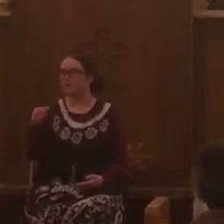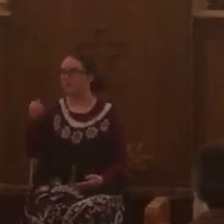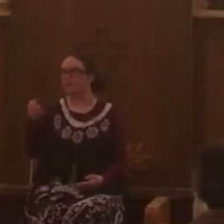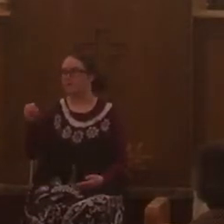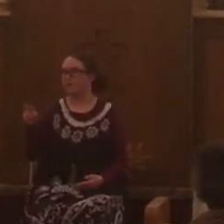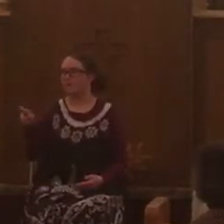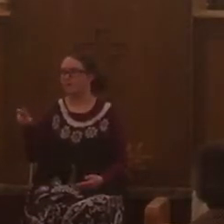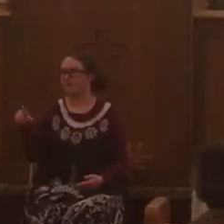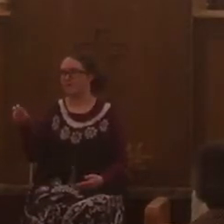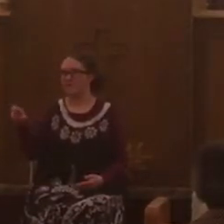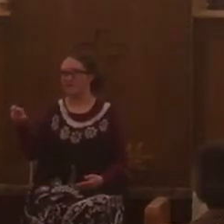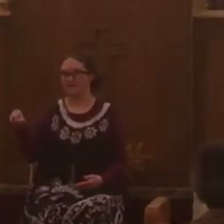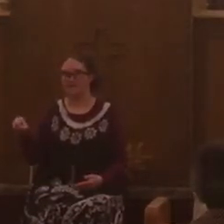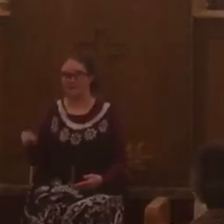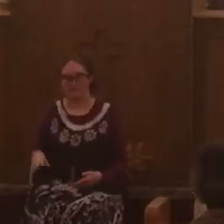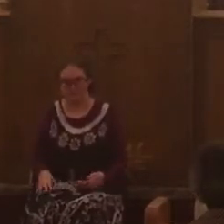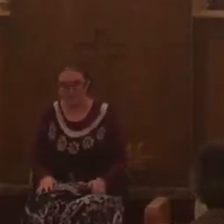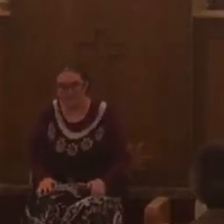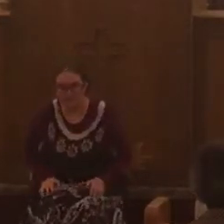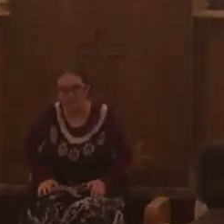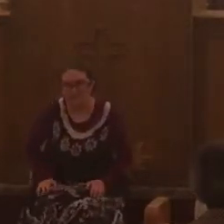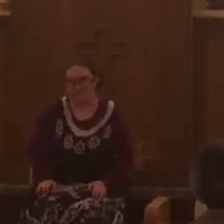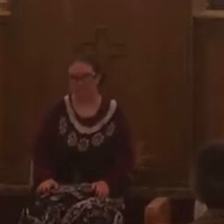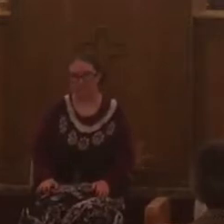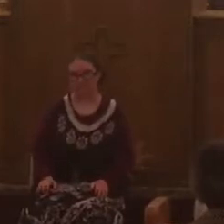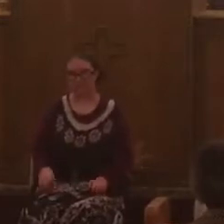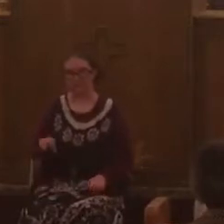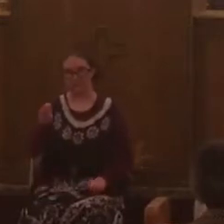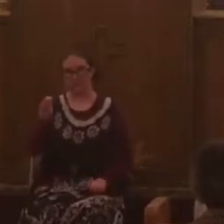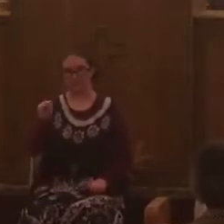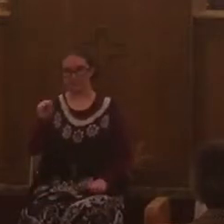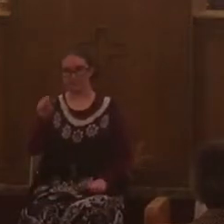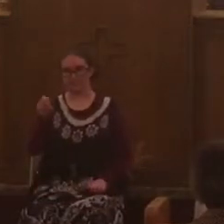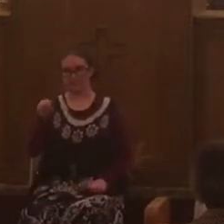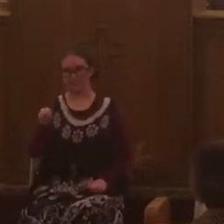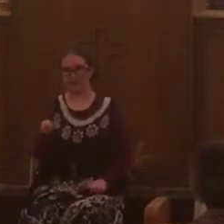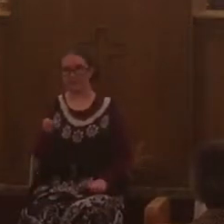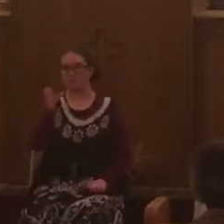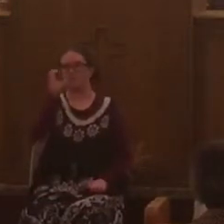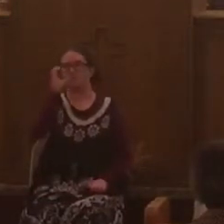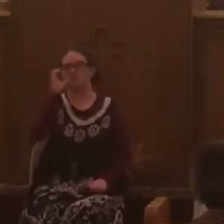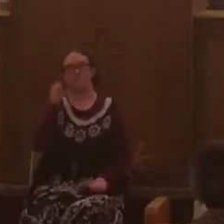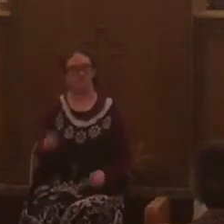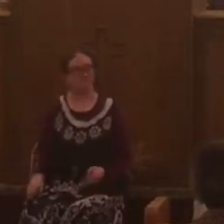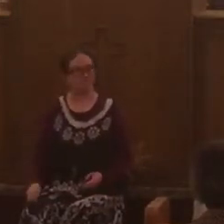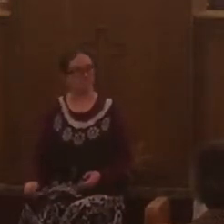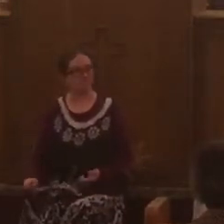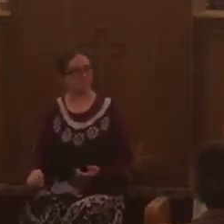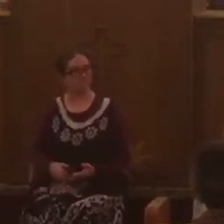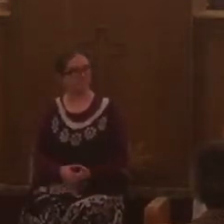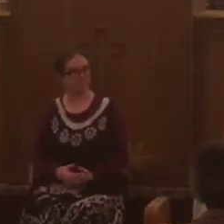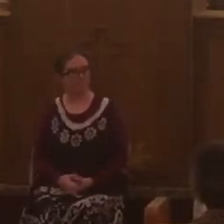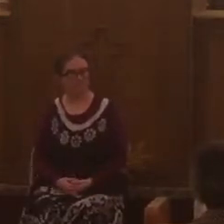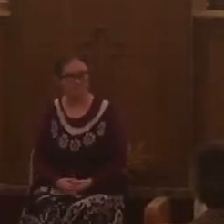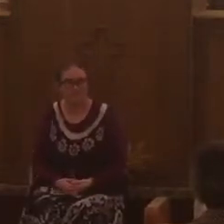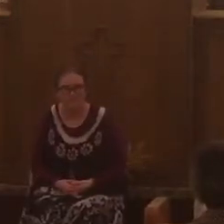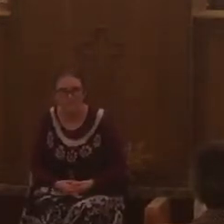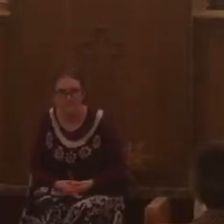God. Instead, they're holding block parties down at the park. We're going to give them Wheaties